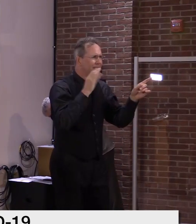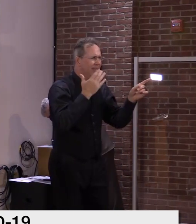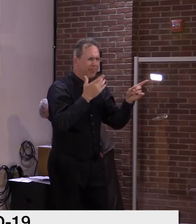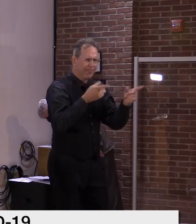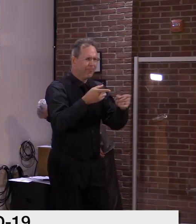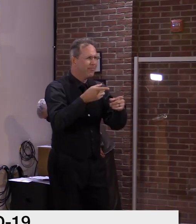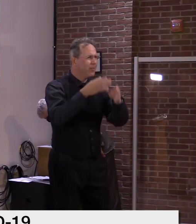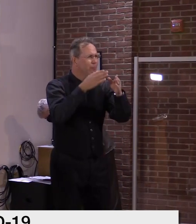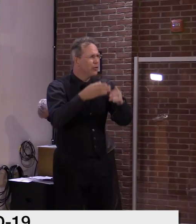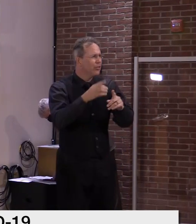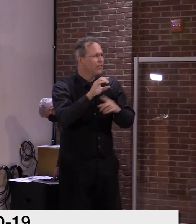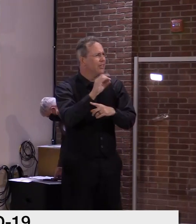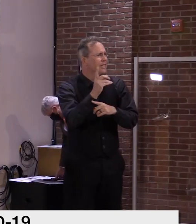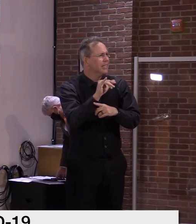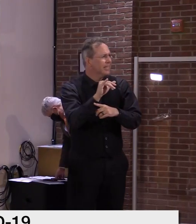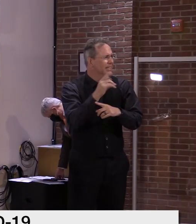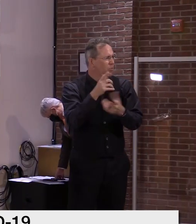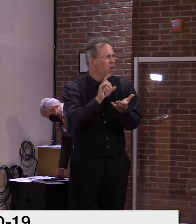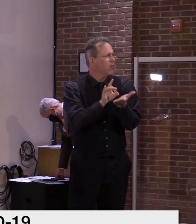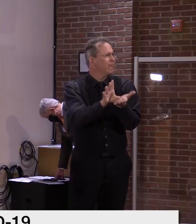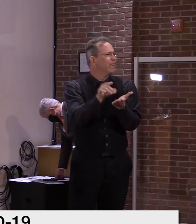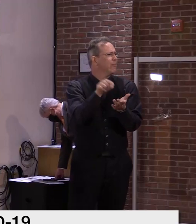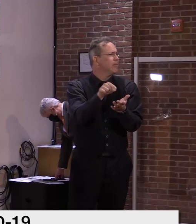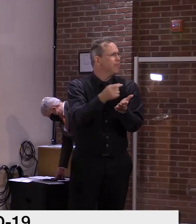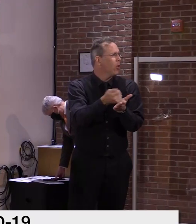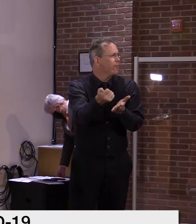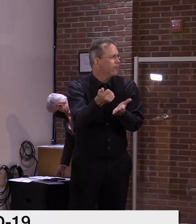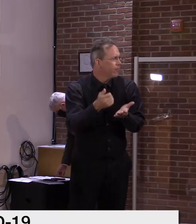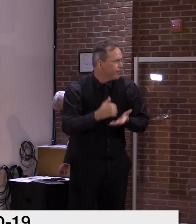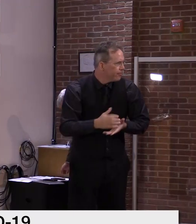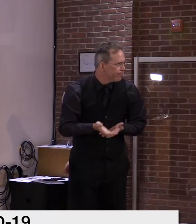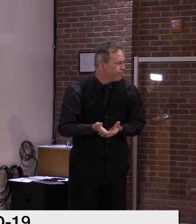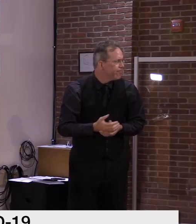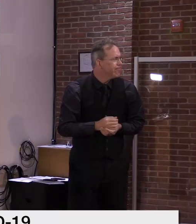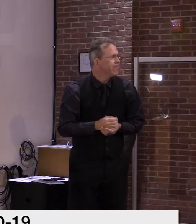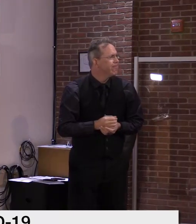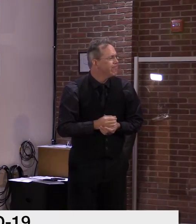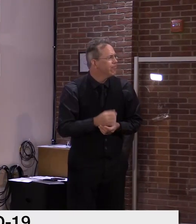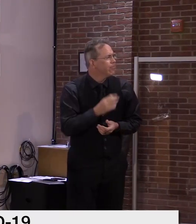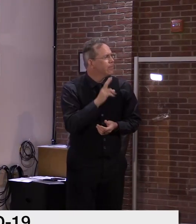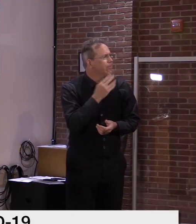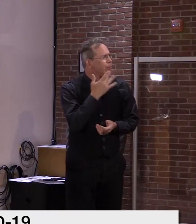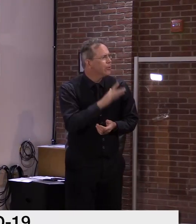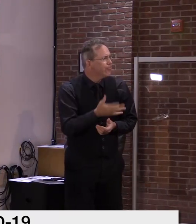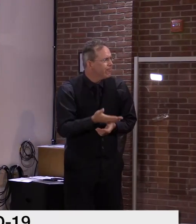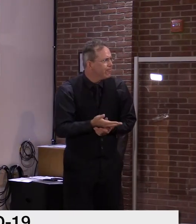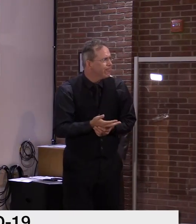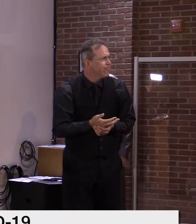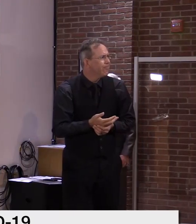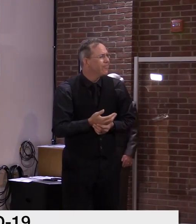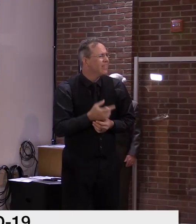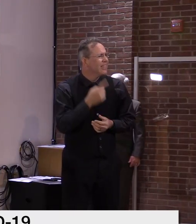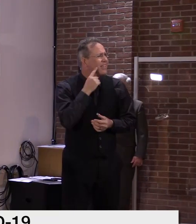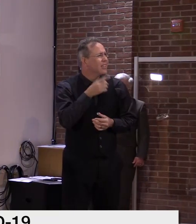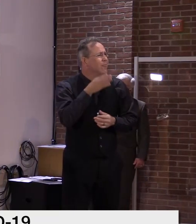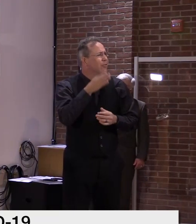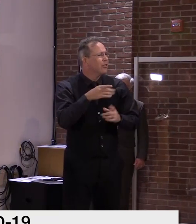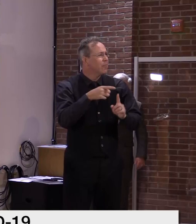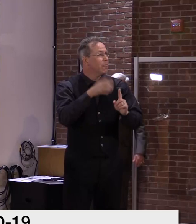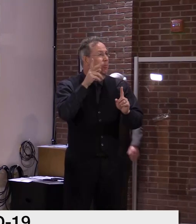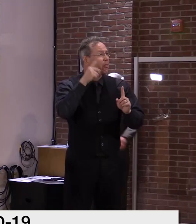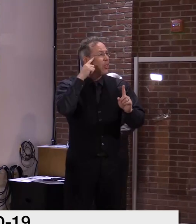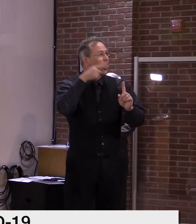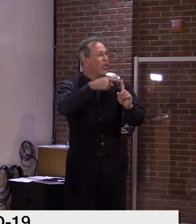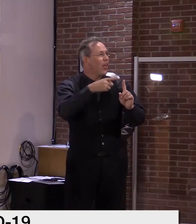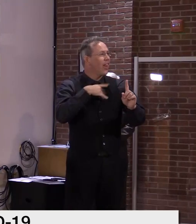side, and I think that that's something that makes her appealing to many.